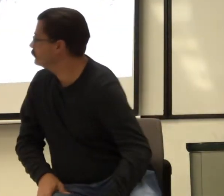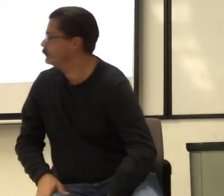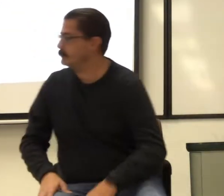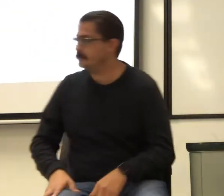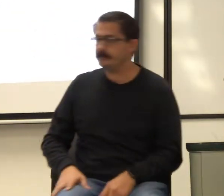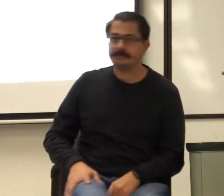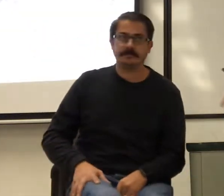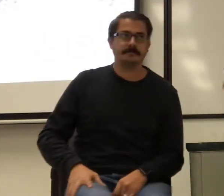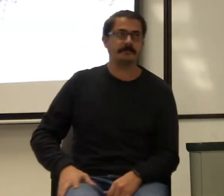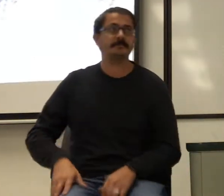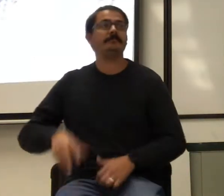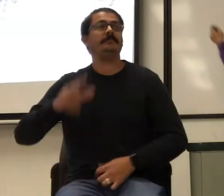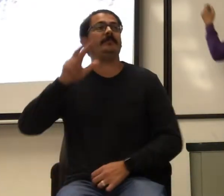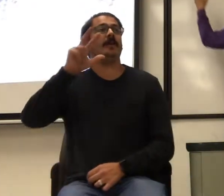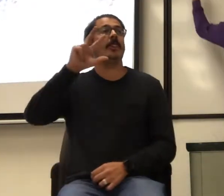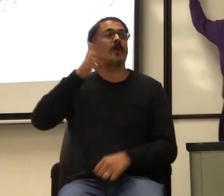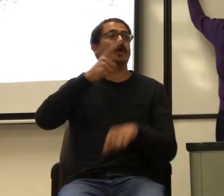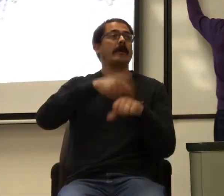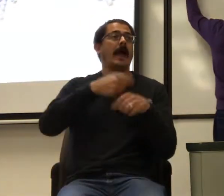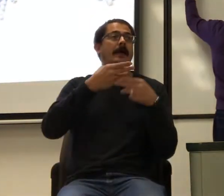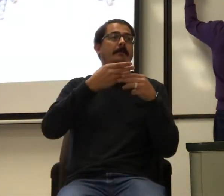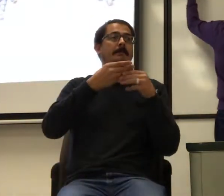It's the third division.